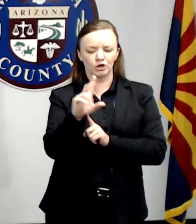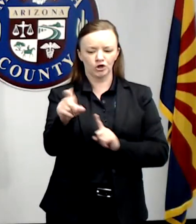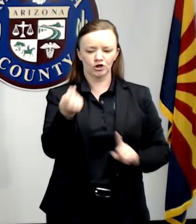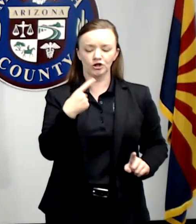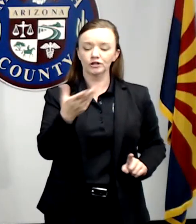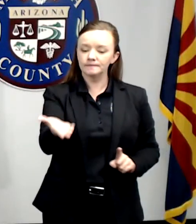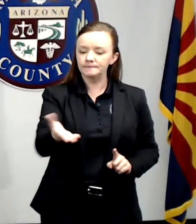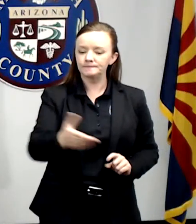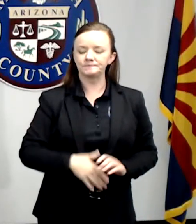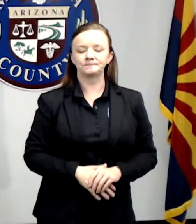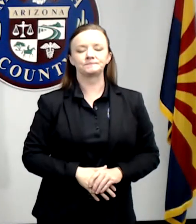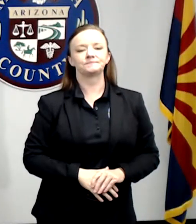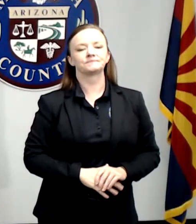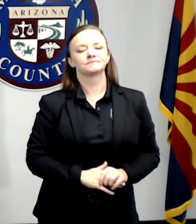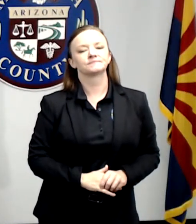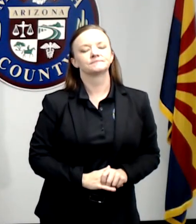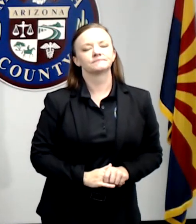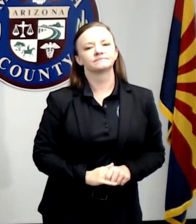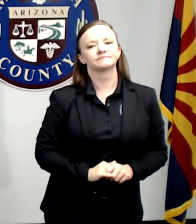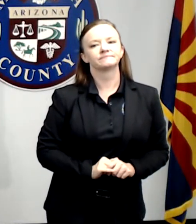question. Jonathan, your microphone is unmuted.